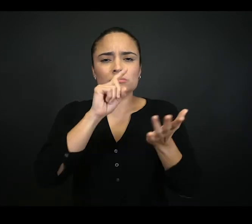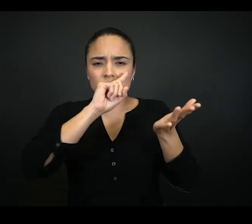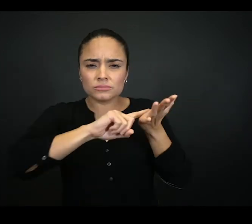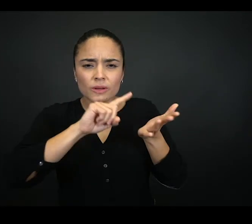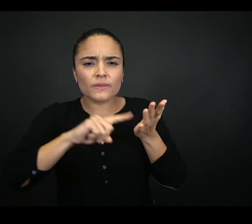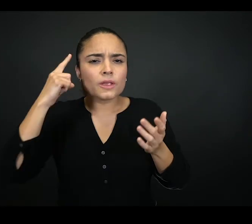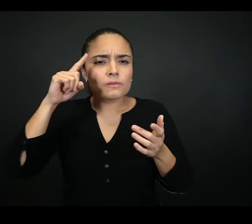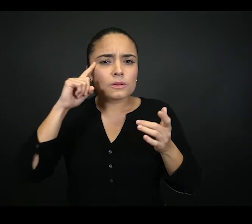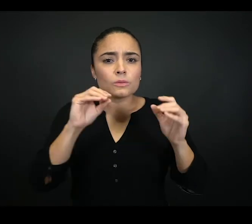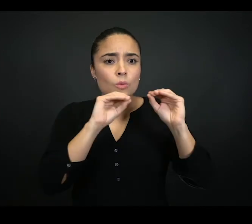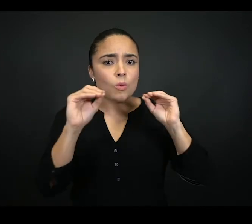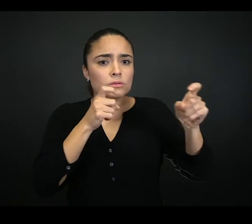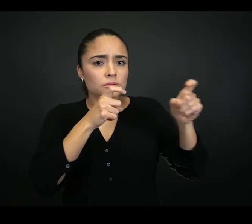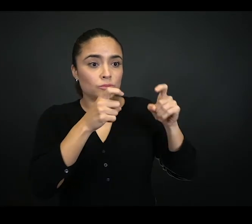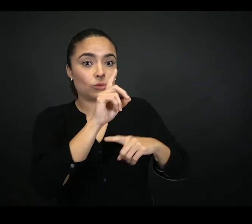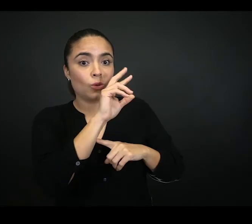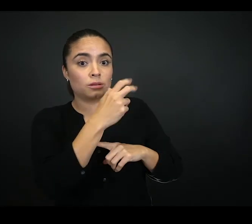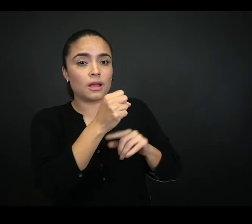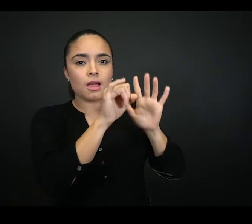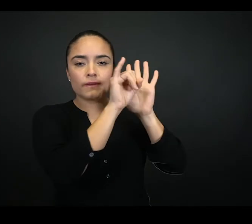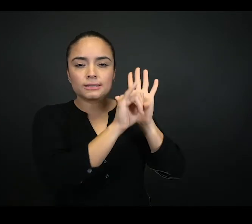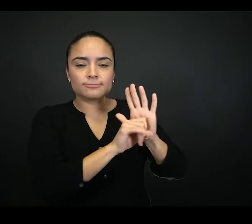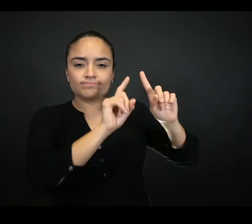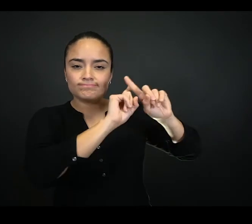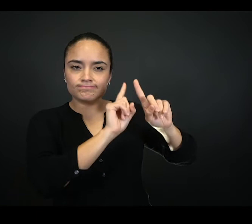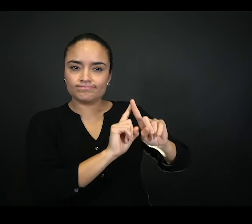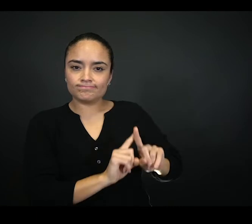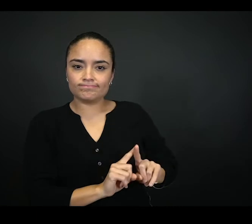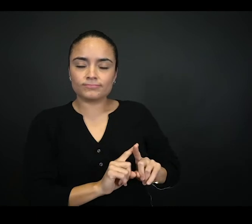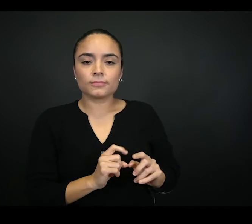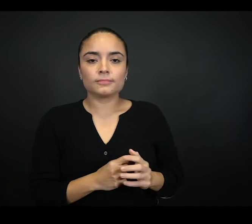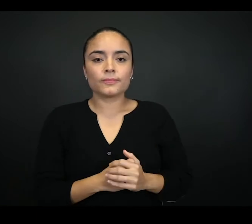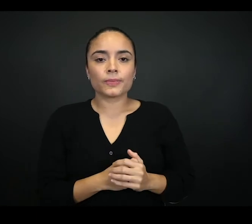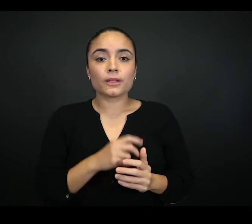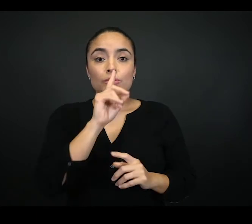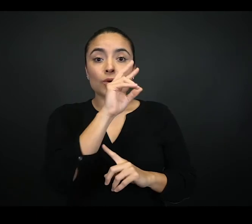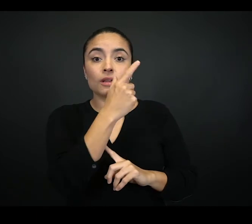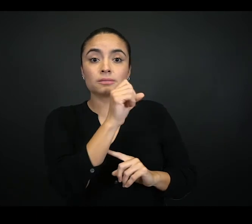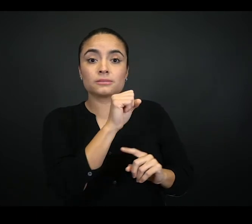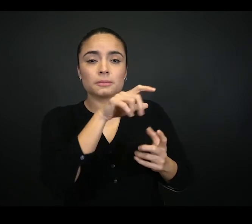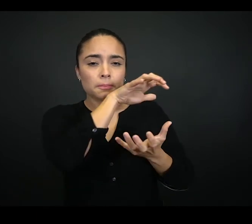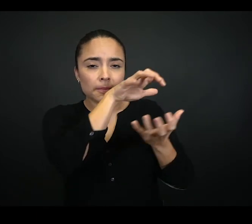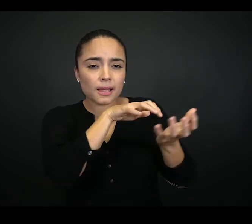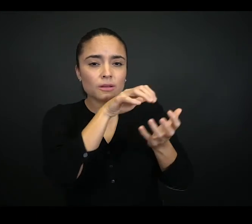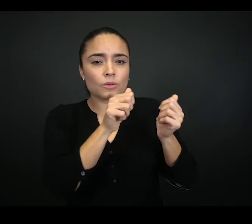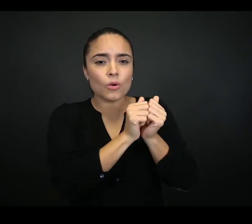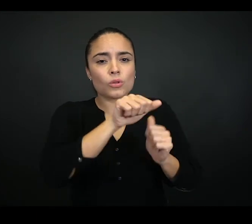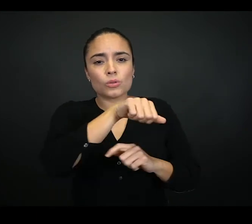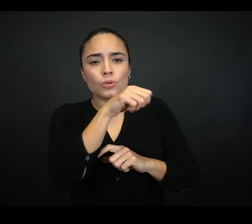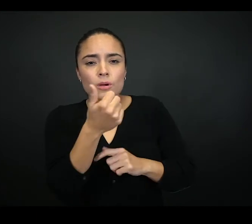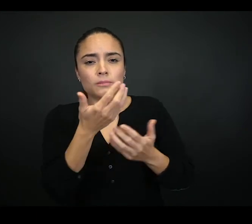choice. Drug checking of Toronto's unregulated supply has identified potent synthetic opioids, occasionally mixed with other depressants